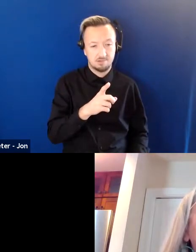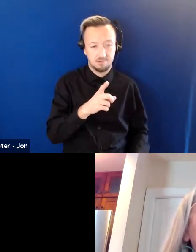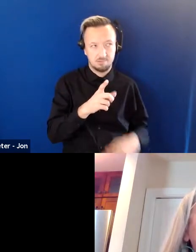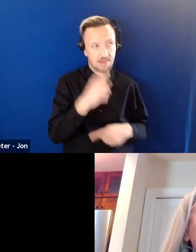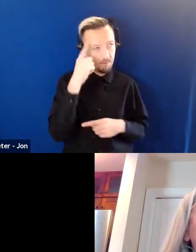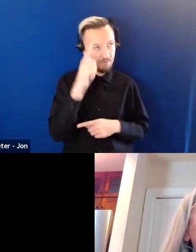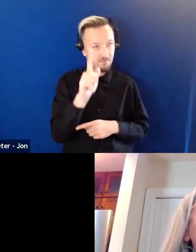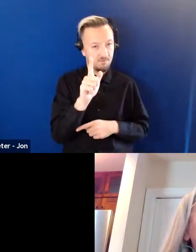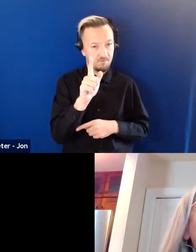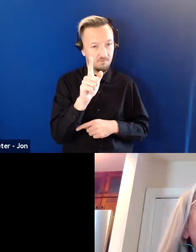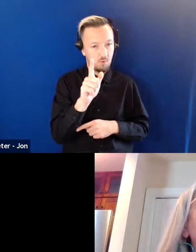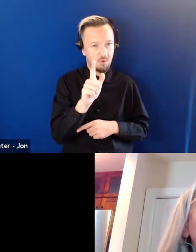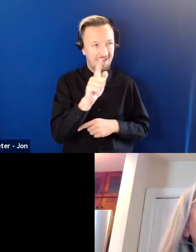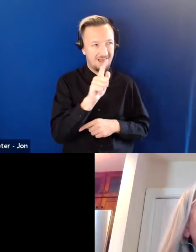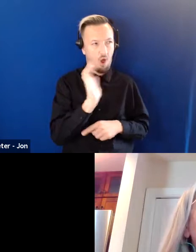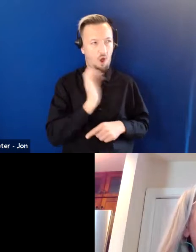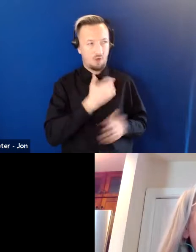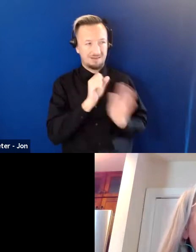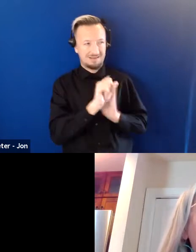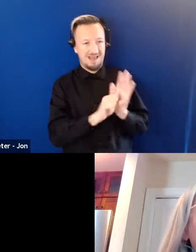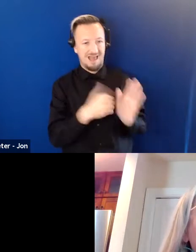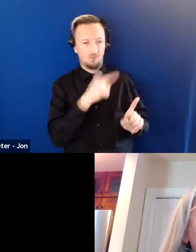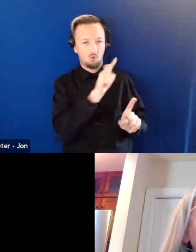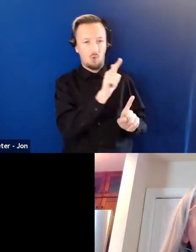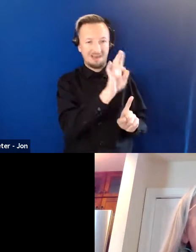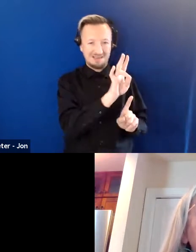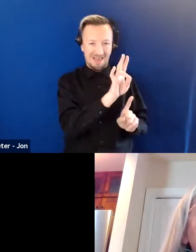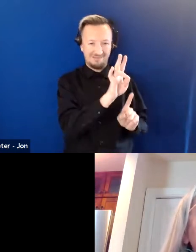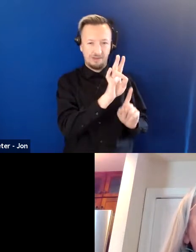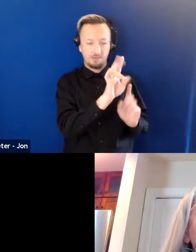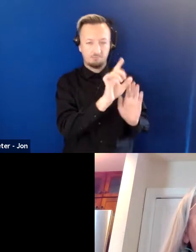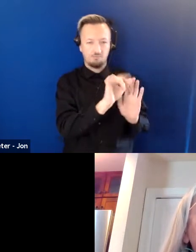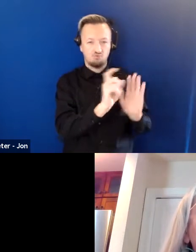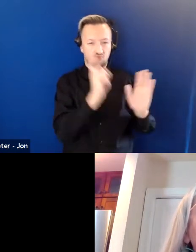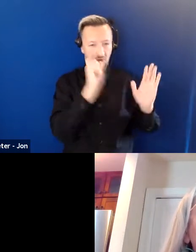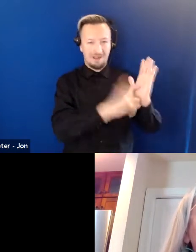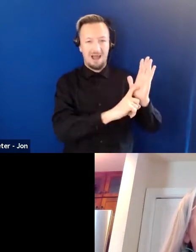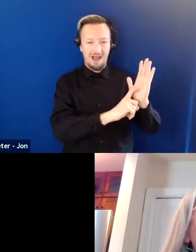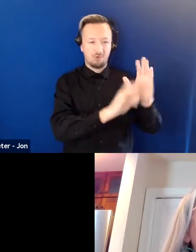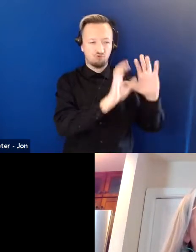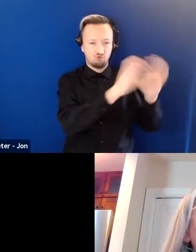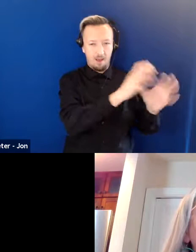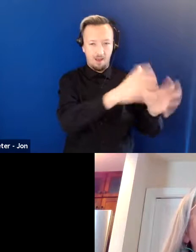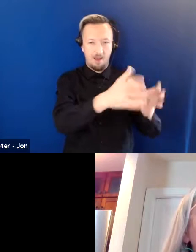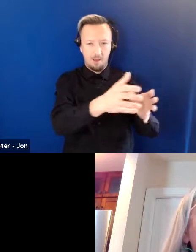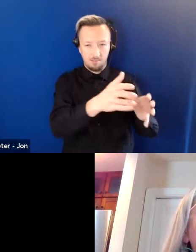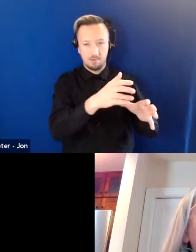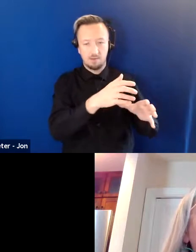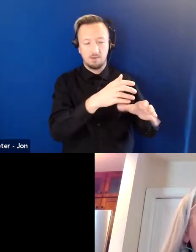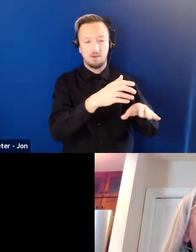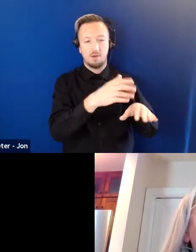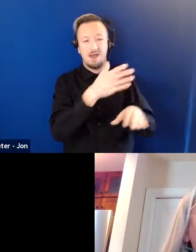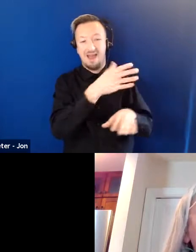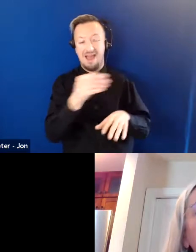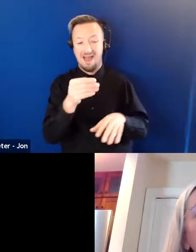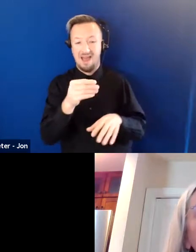27 recognized tribes in our state and some unrecognized tribes in our state. So they've been able to make those connections as well.